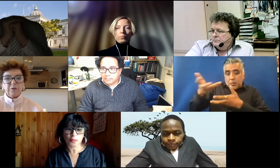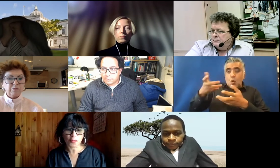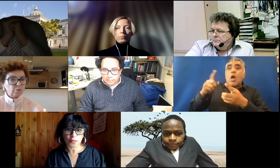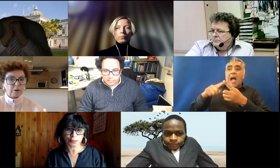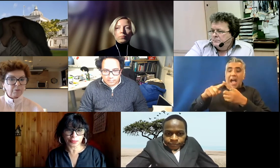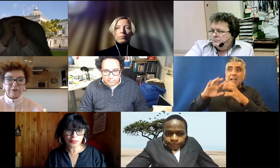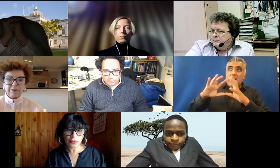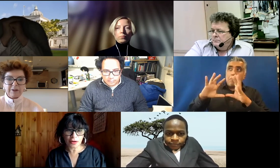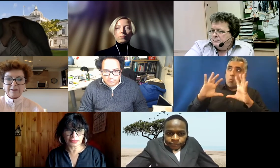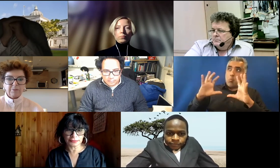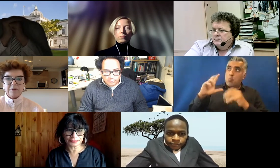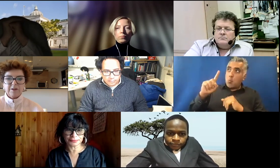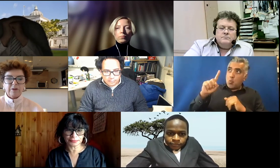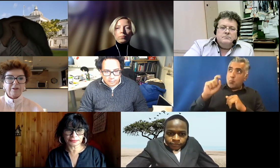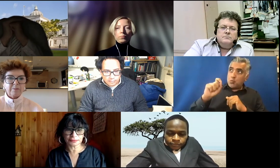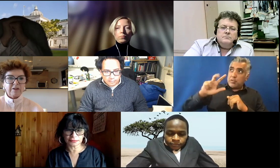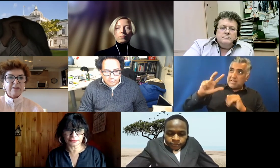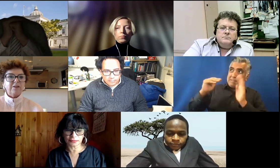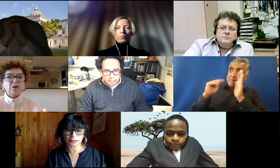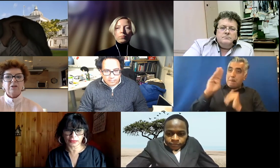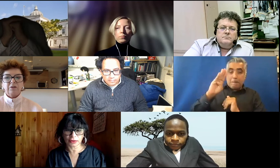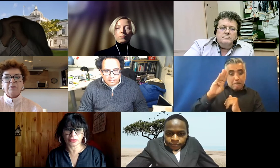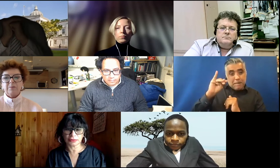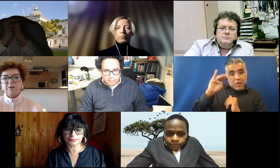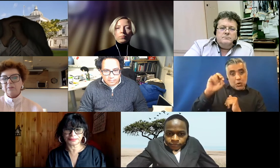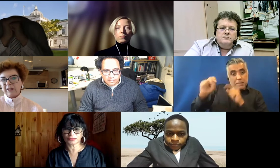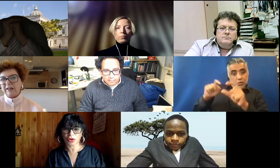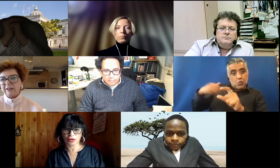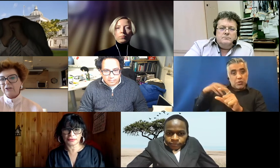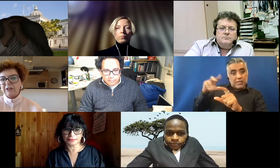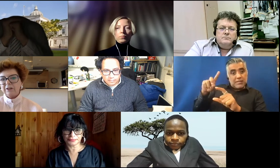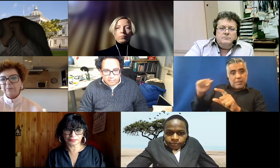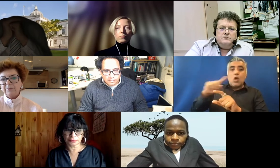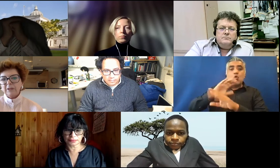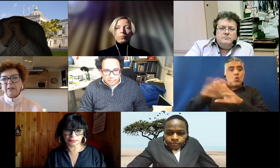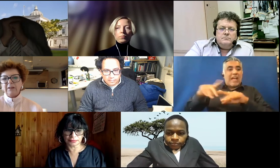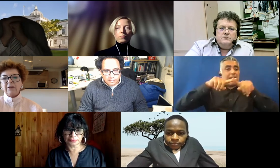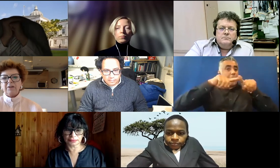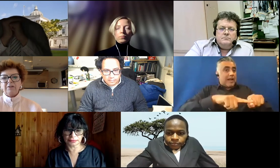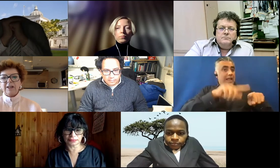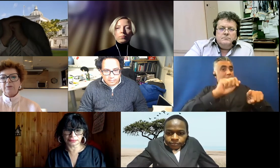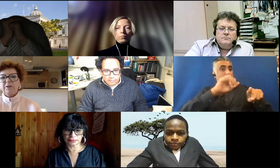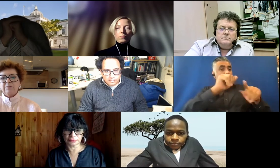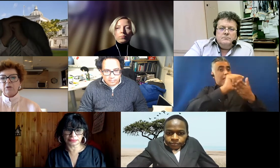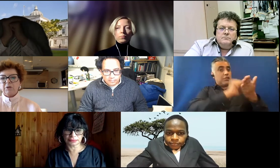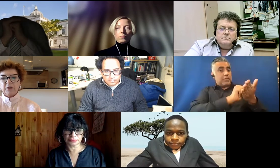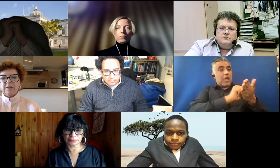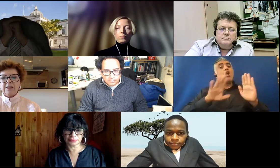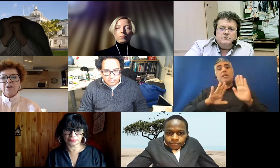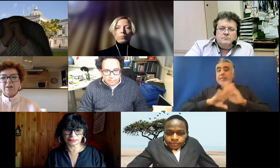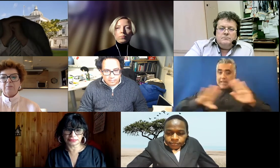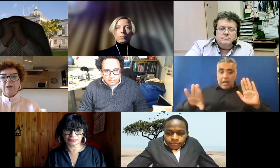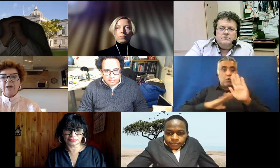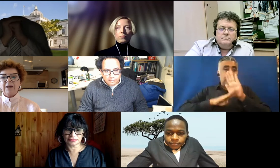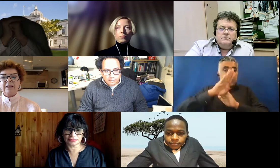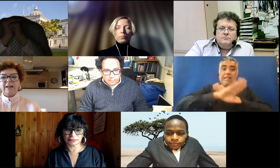more than 1.3 billion persons with disabilities is not on the responsible AI agenda. Neither the developers nor the